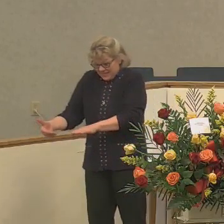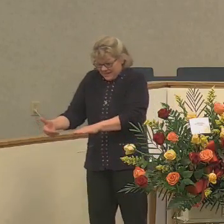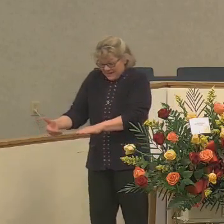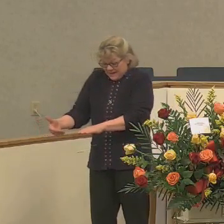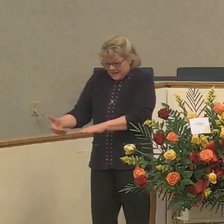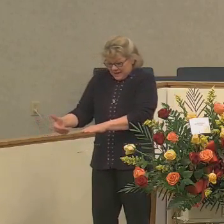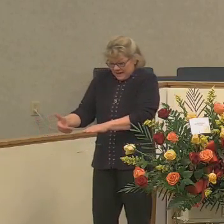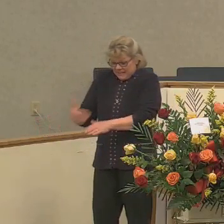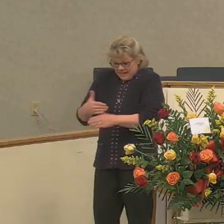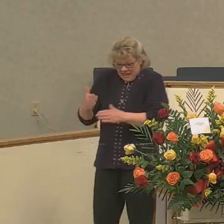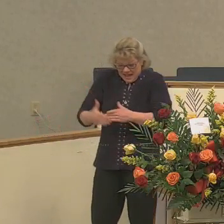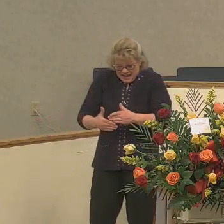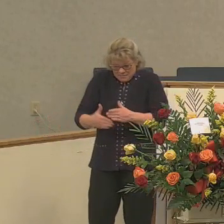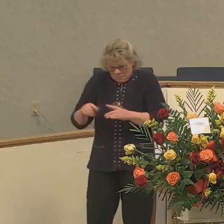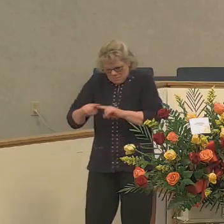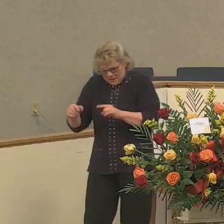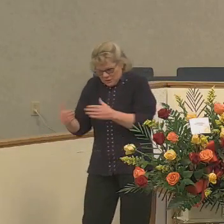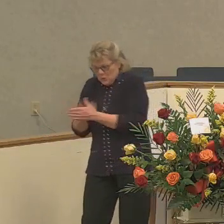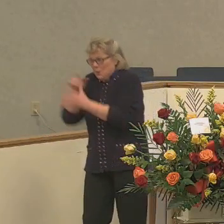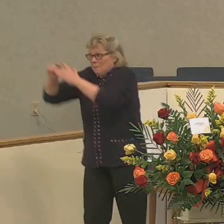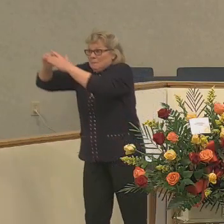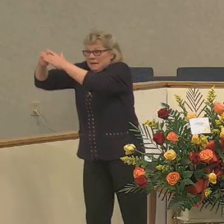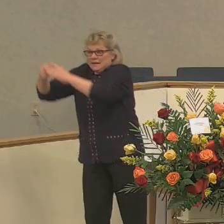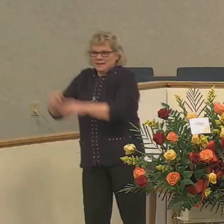merely the end of the beginning.